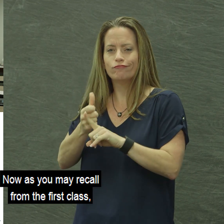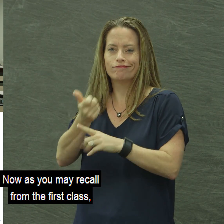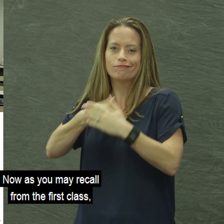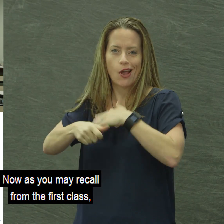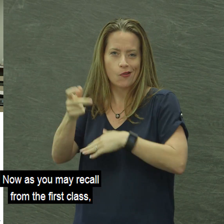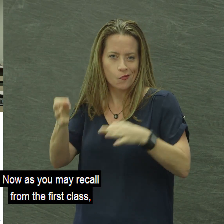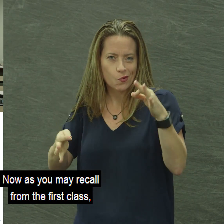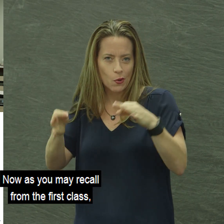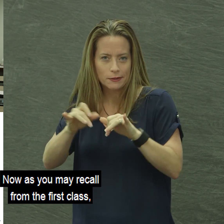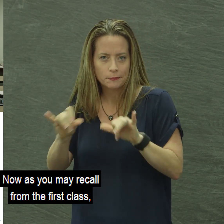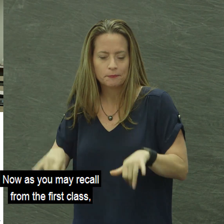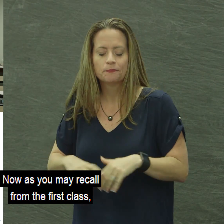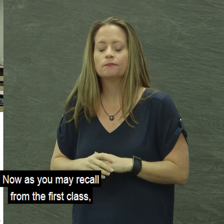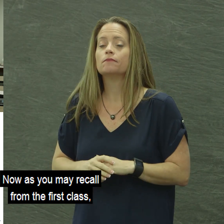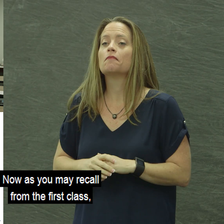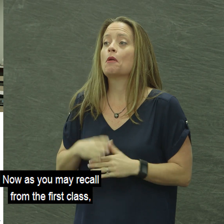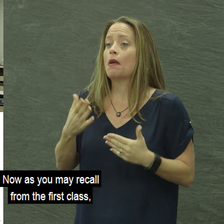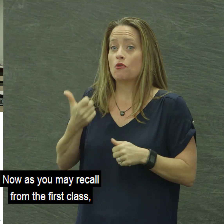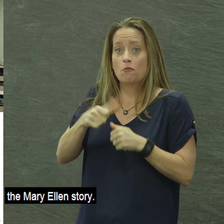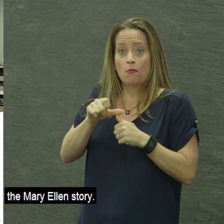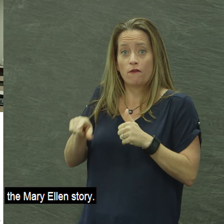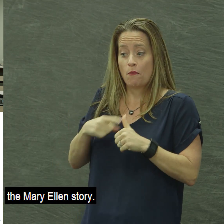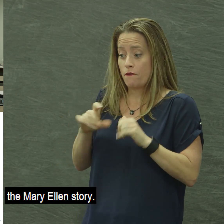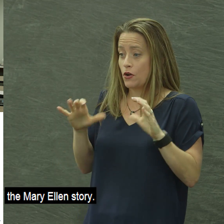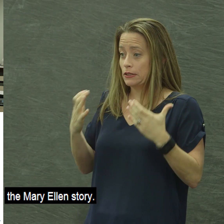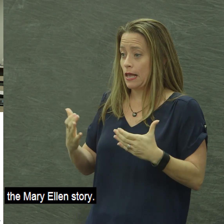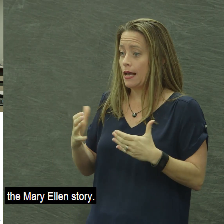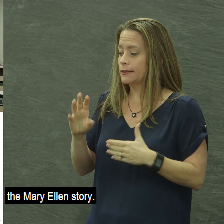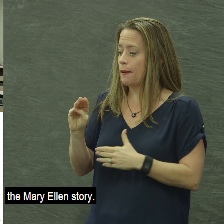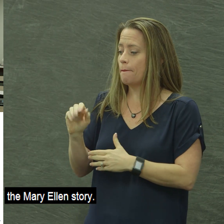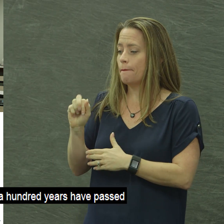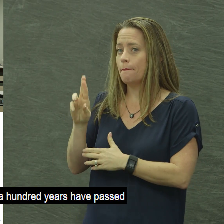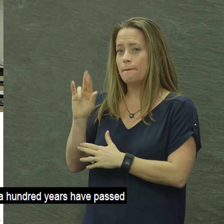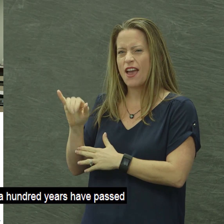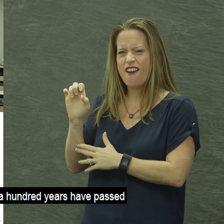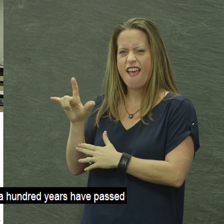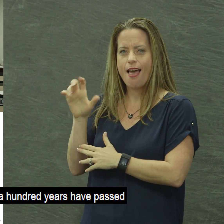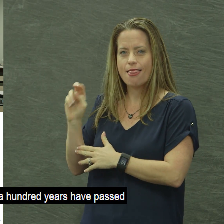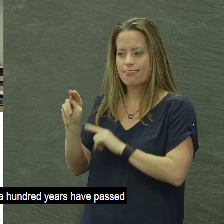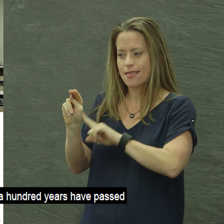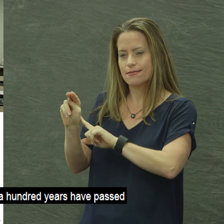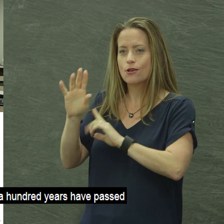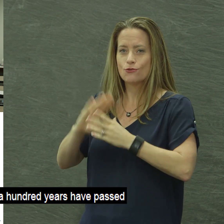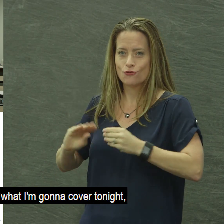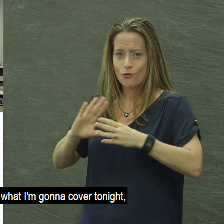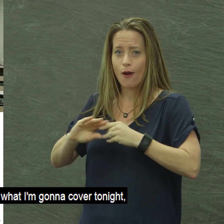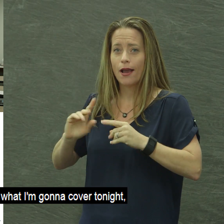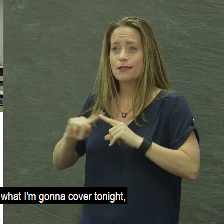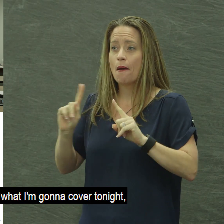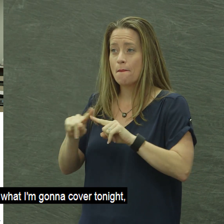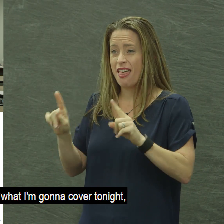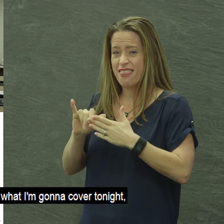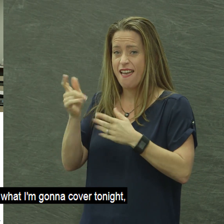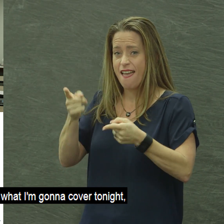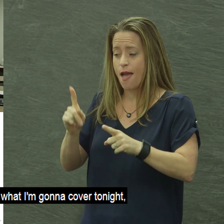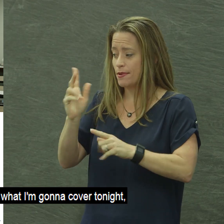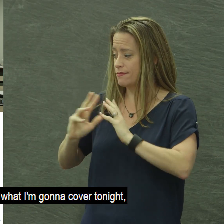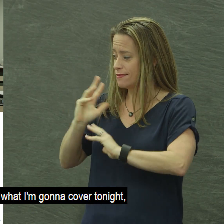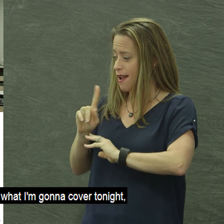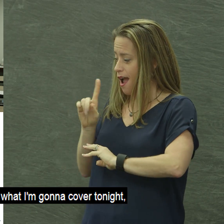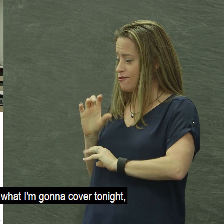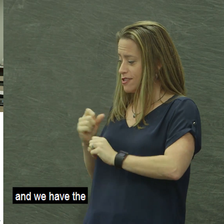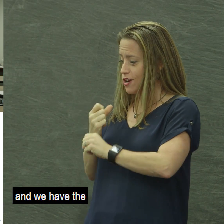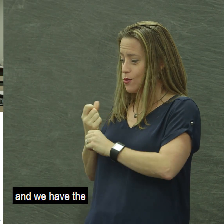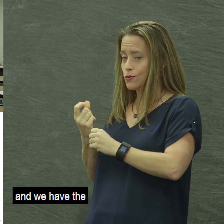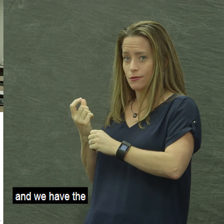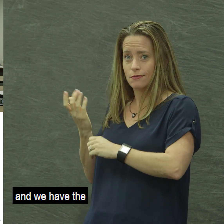recall from the first class, the Mary Ellen story. Well, 100 years have passed since what I'm going to cover